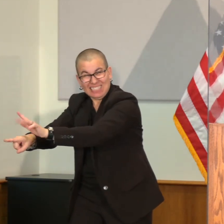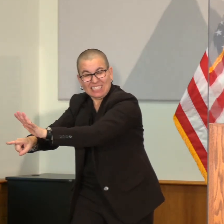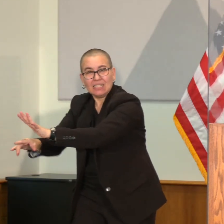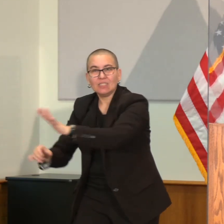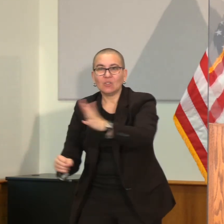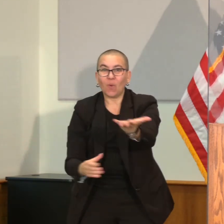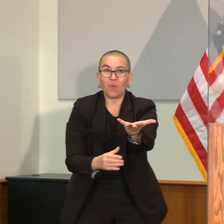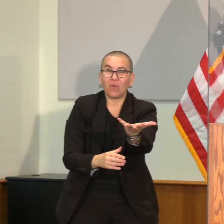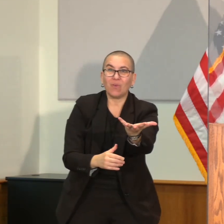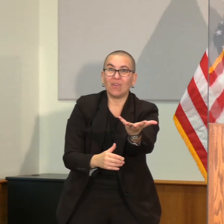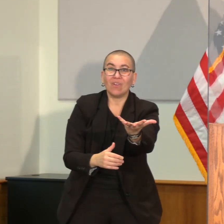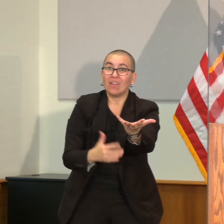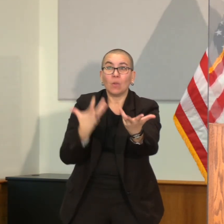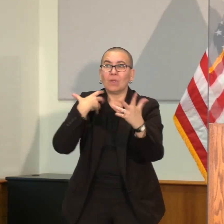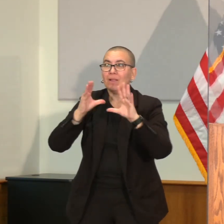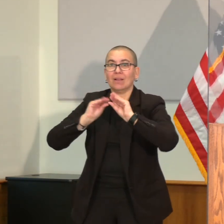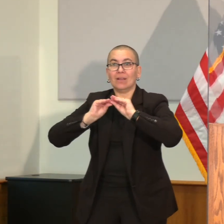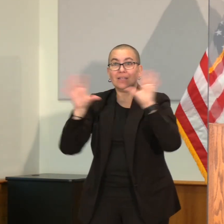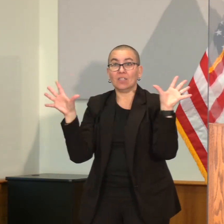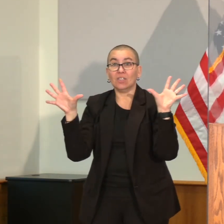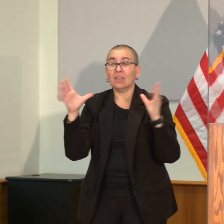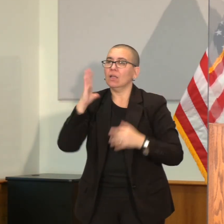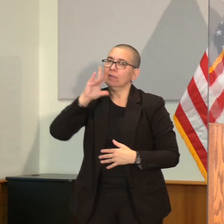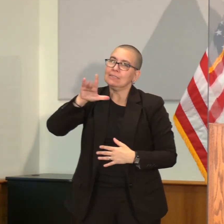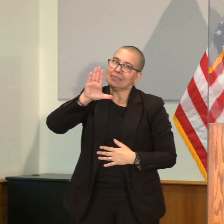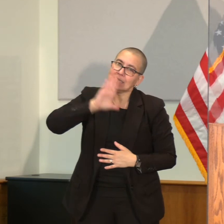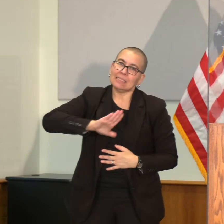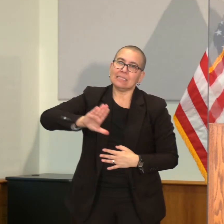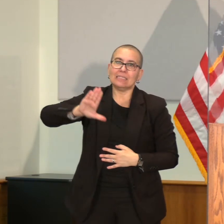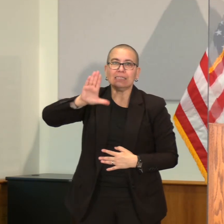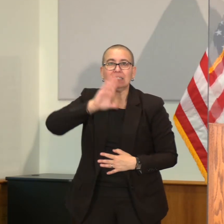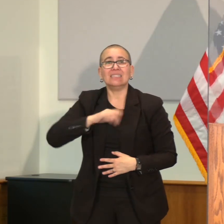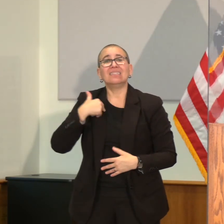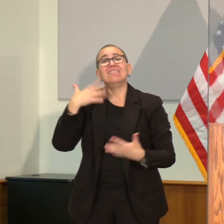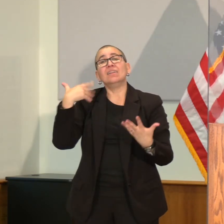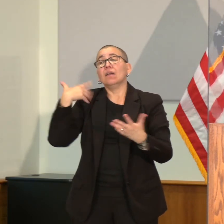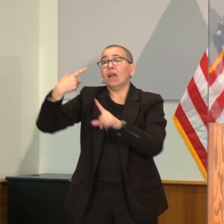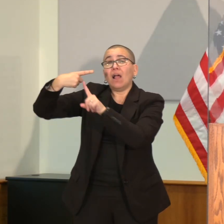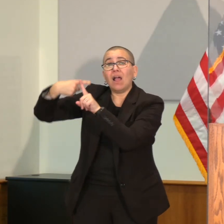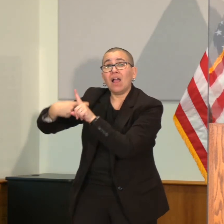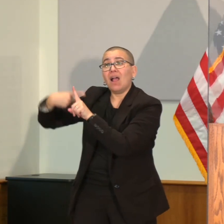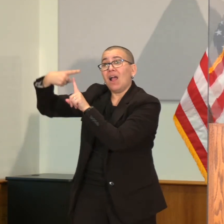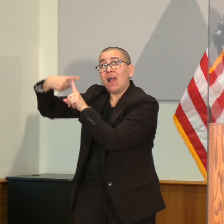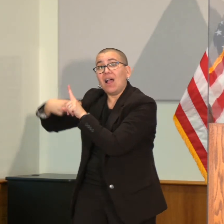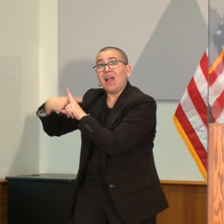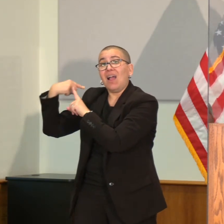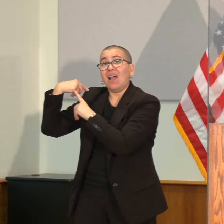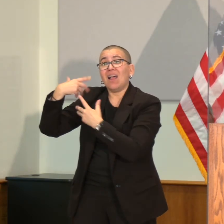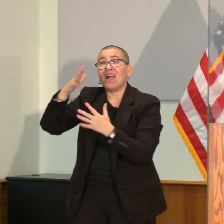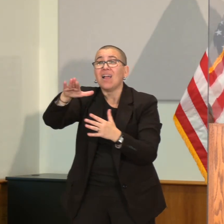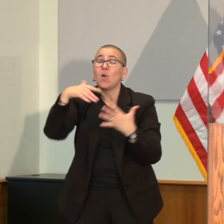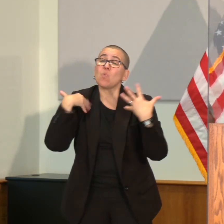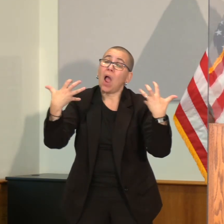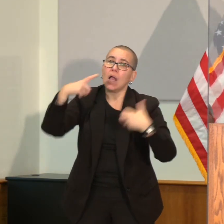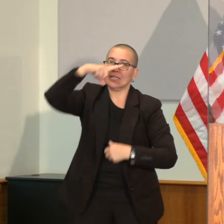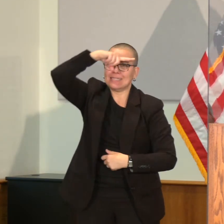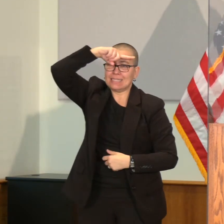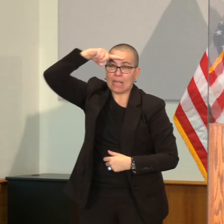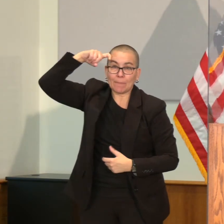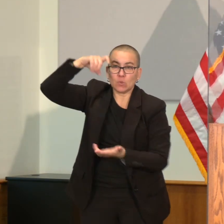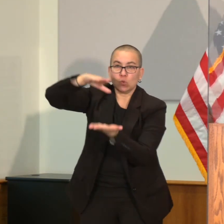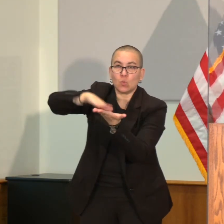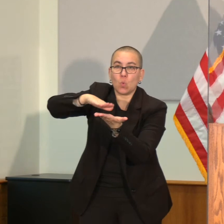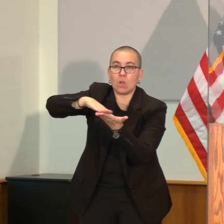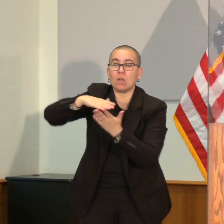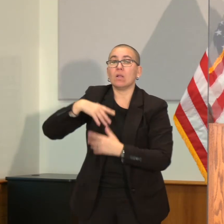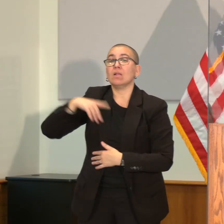I clearly understood their frustration, because I've been asking for months to fund summer school so that we don't have to start giving teacher layoff notices. Oh no, nothing